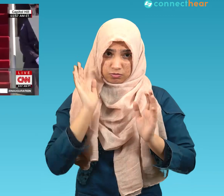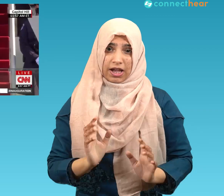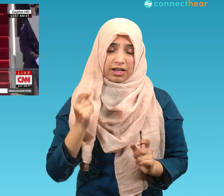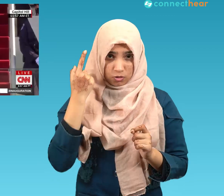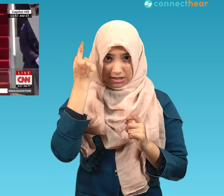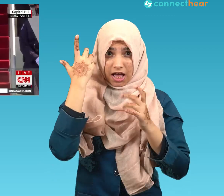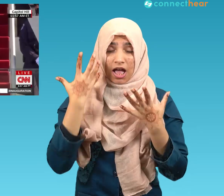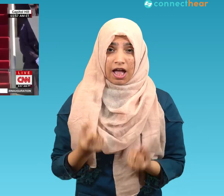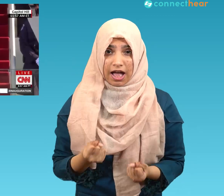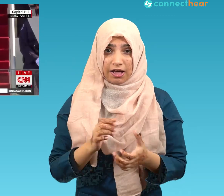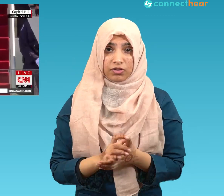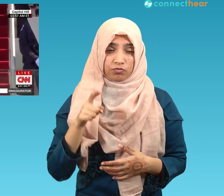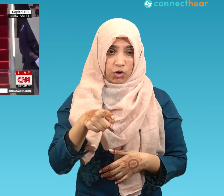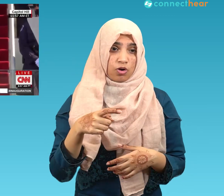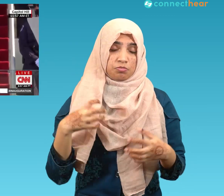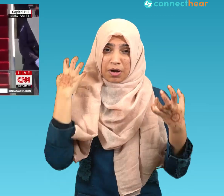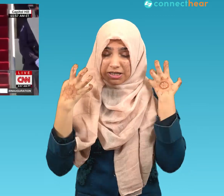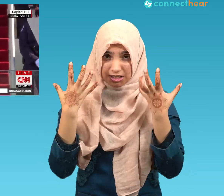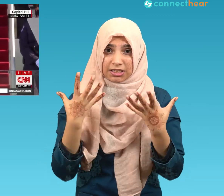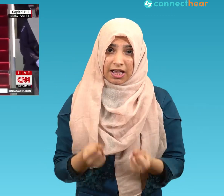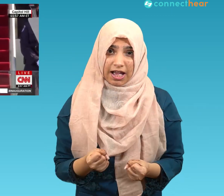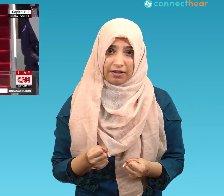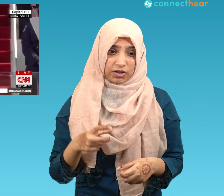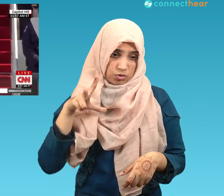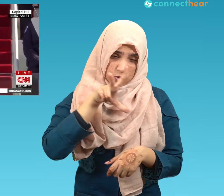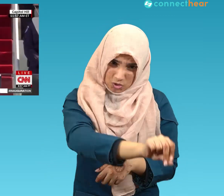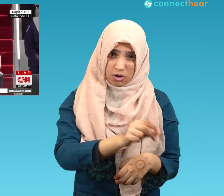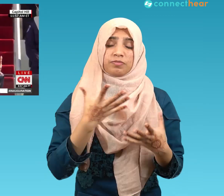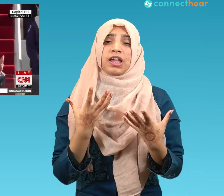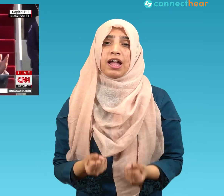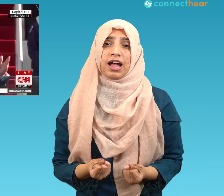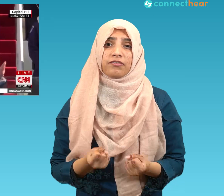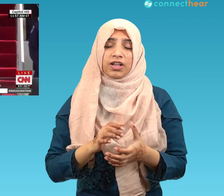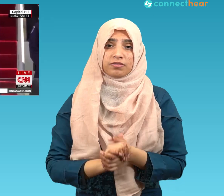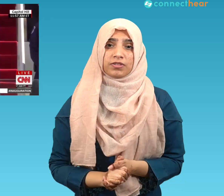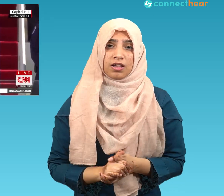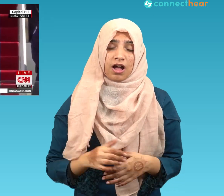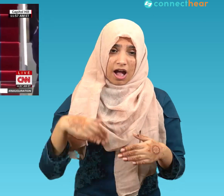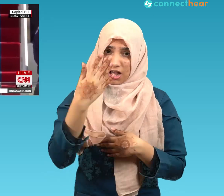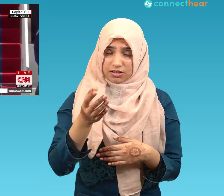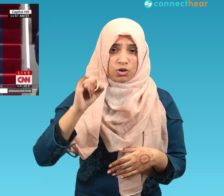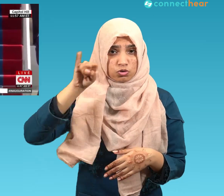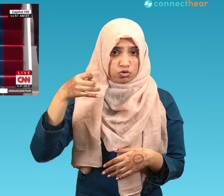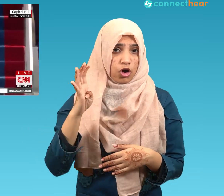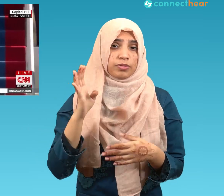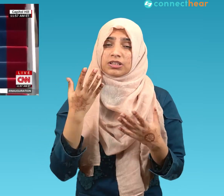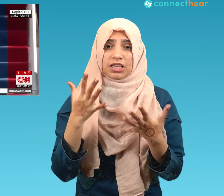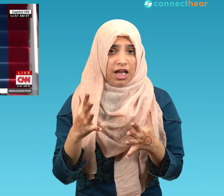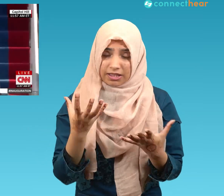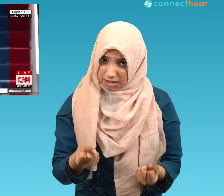extremism, lawlessness, violence, disease, joblessness, and hopelessness. With